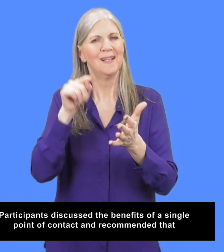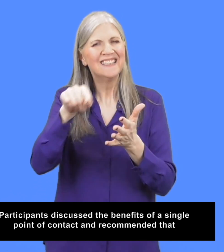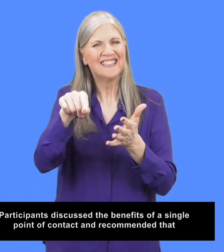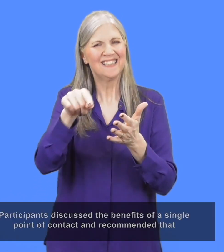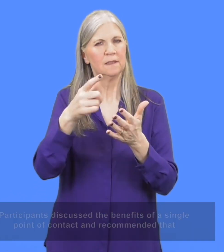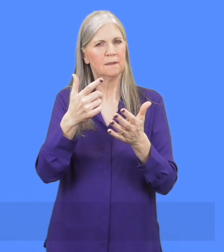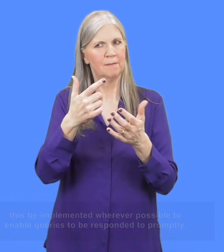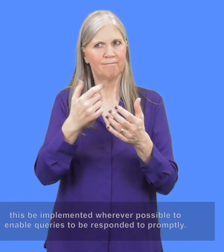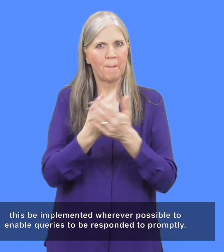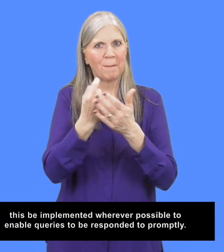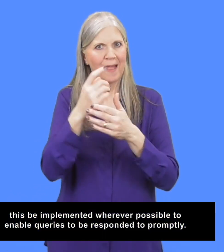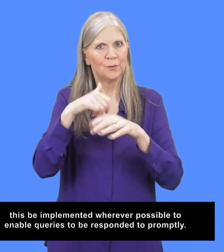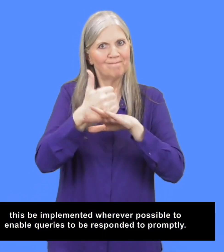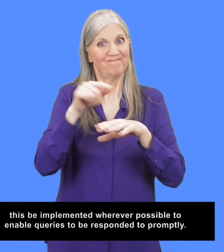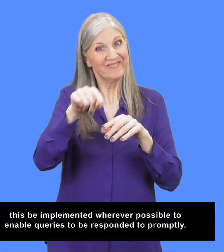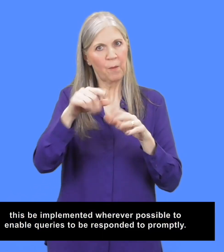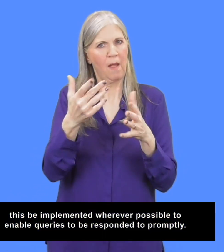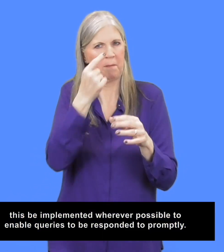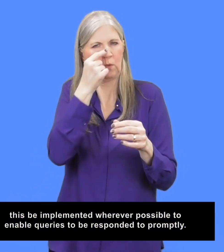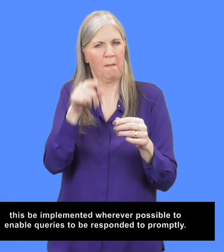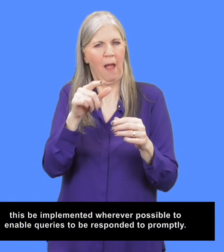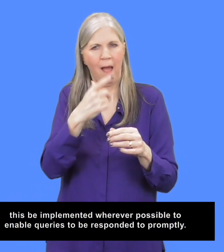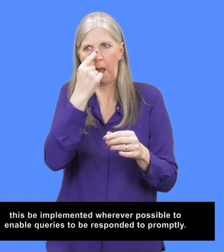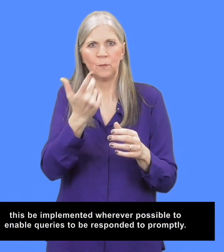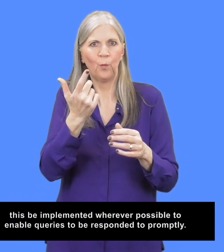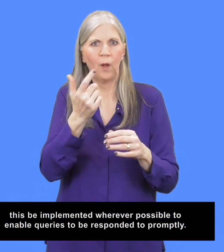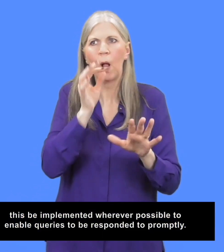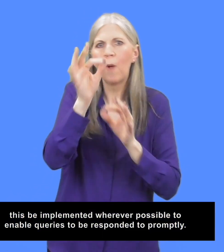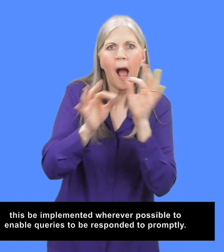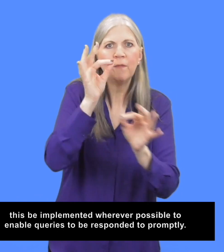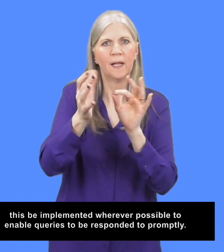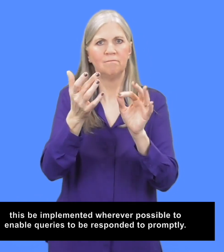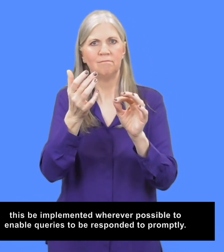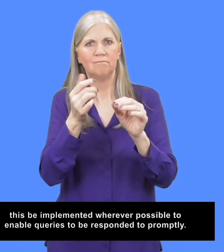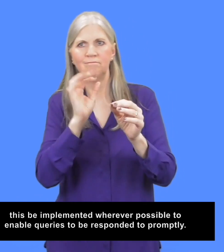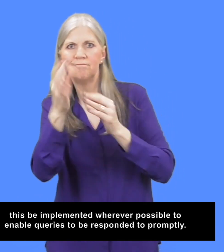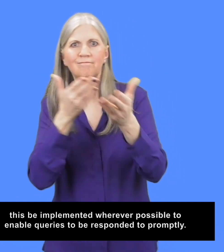that this be implemented wherever possible to enable queries to be responded to promptly.